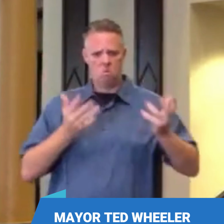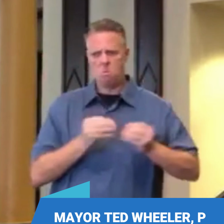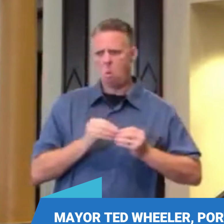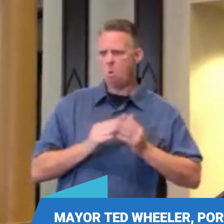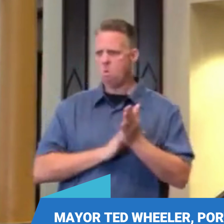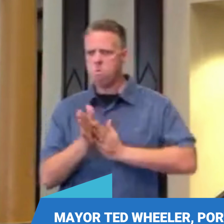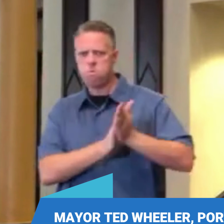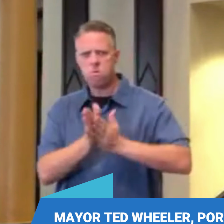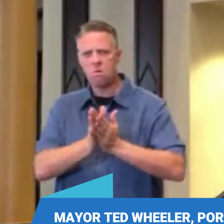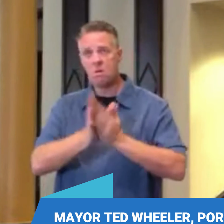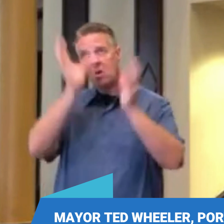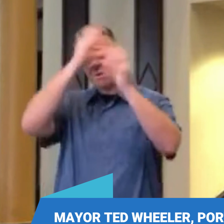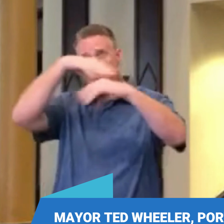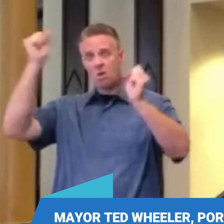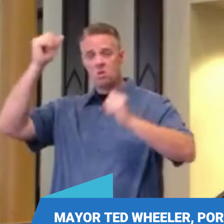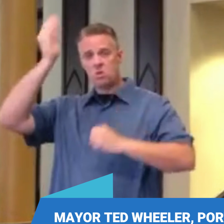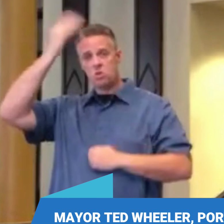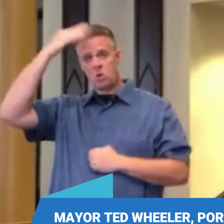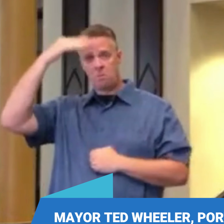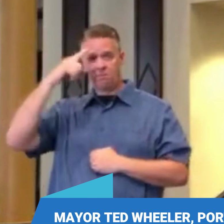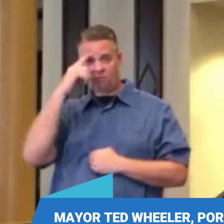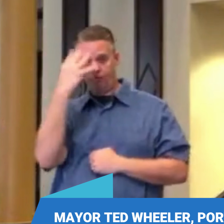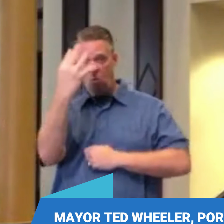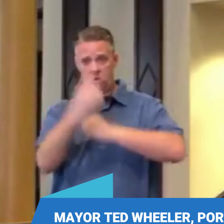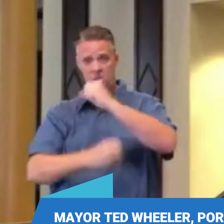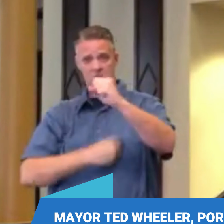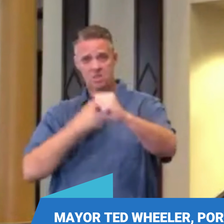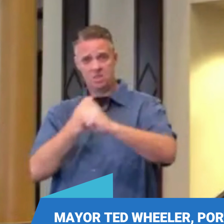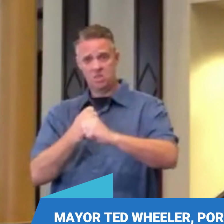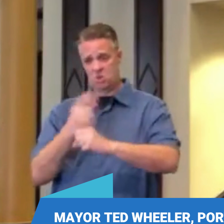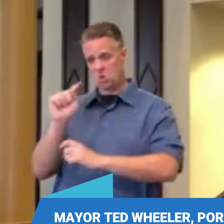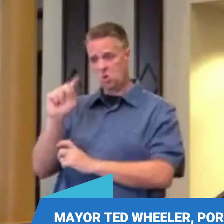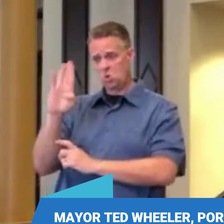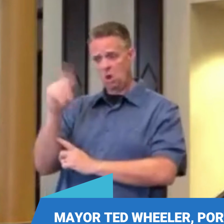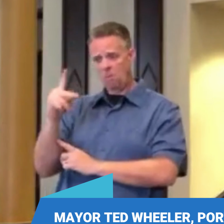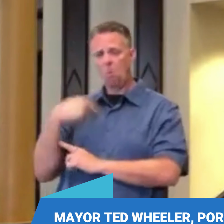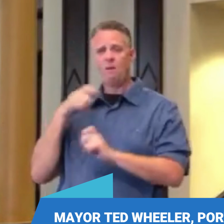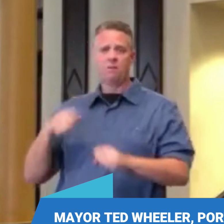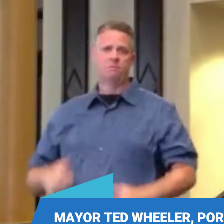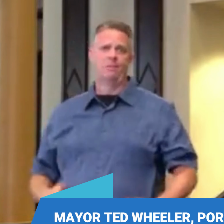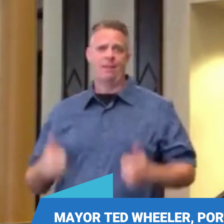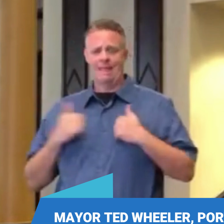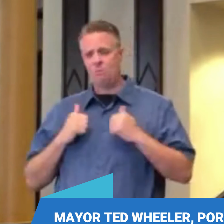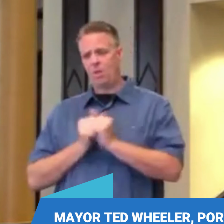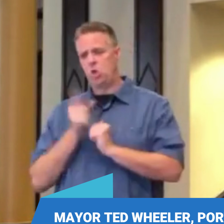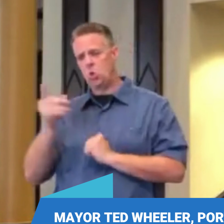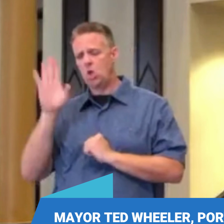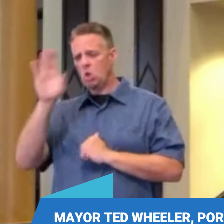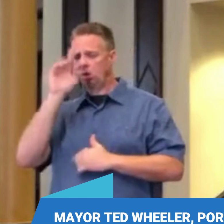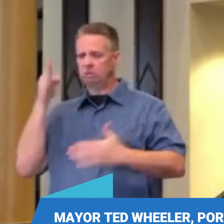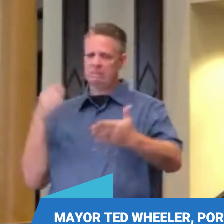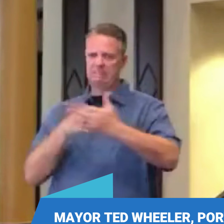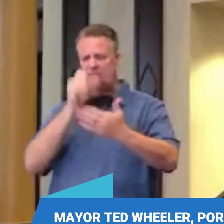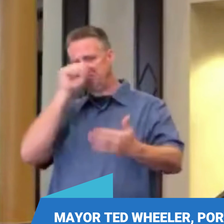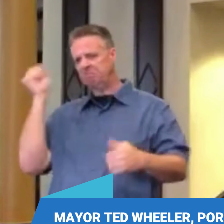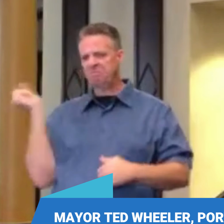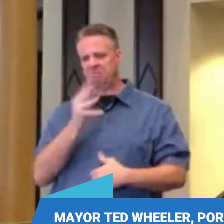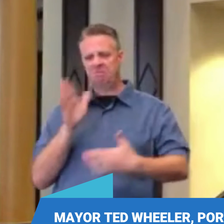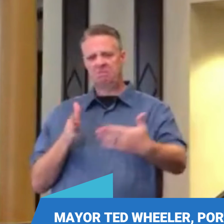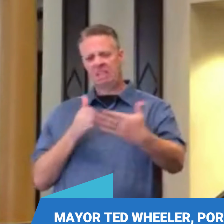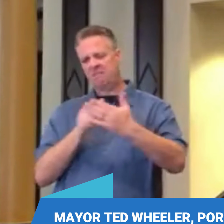President Trump, for 4 years, we've had to live with you and your racist attacks on black